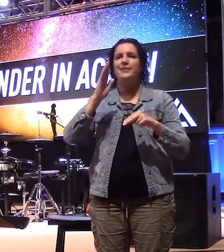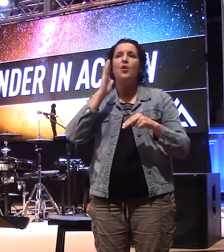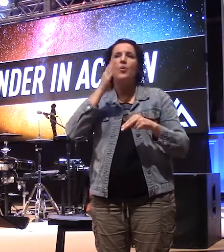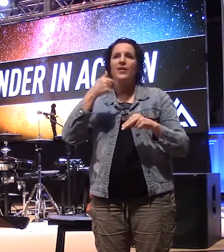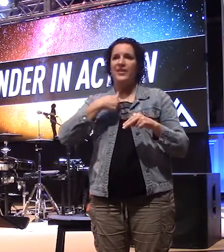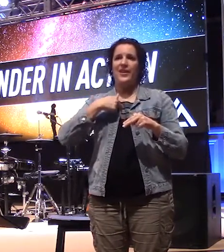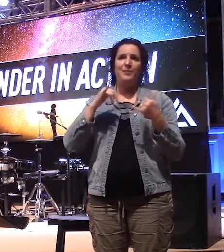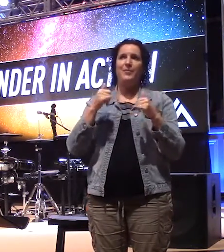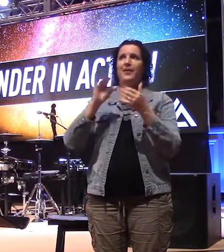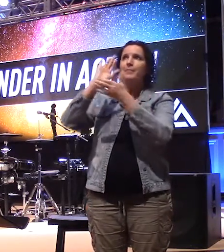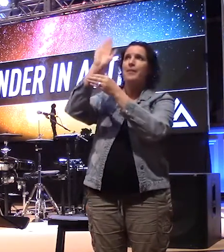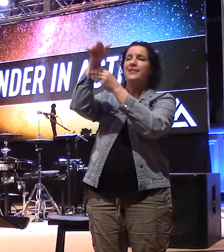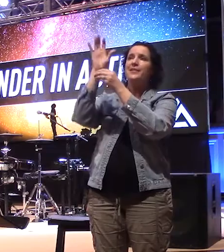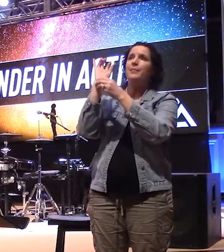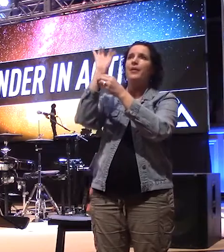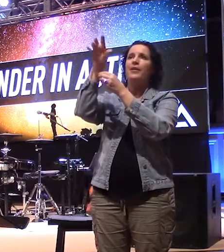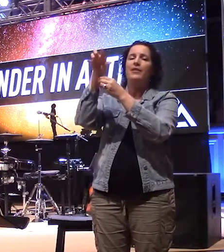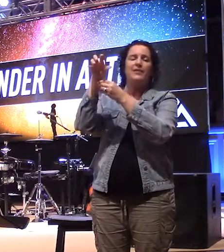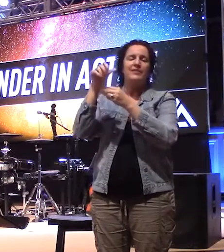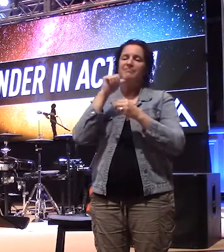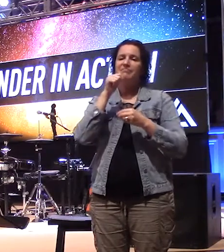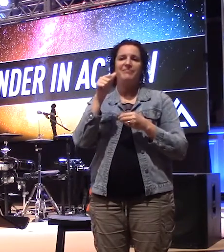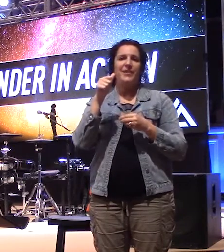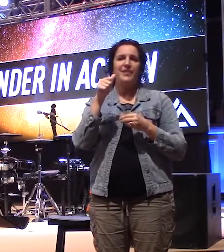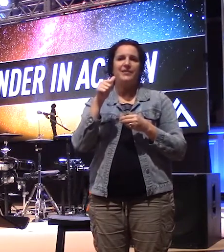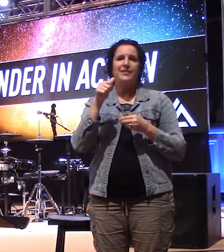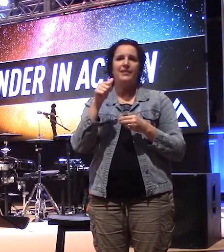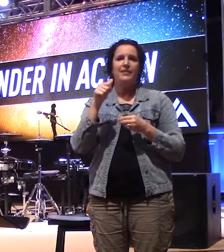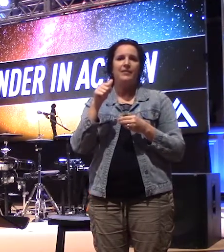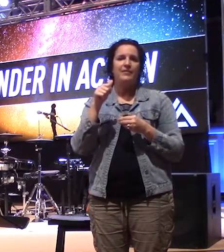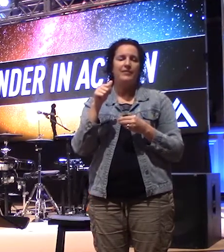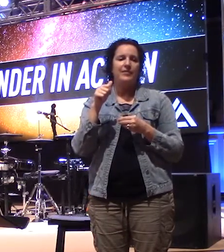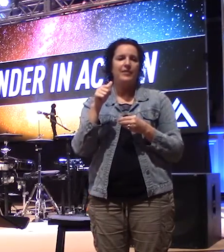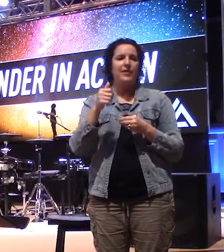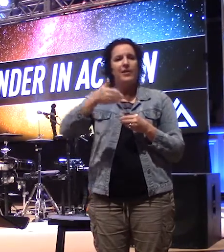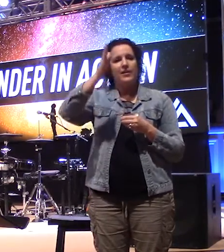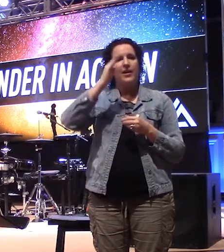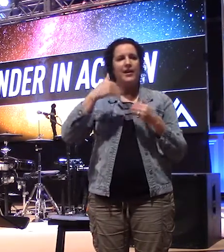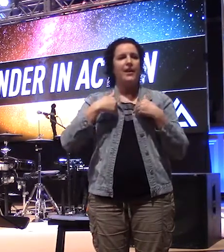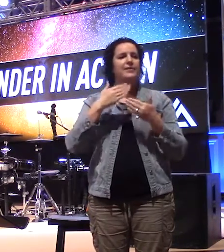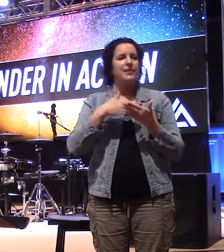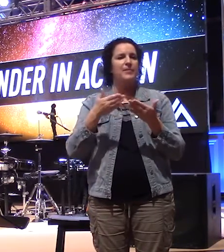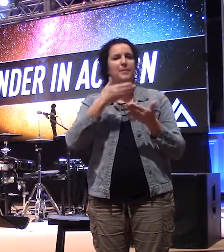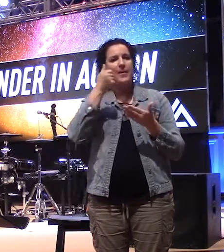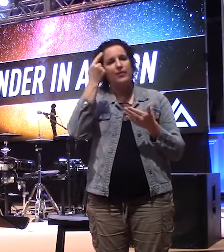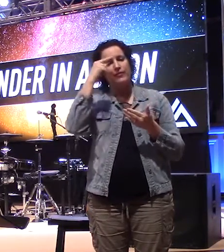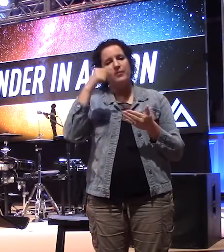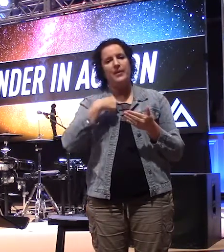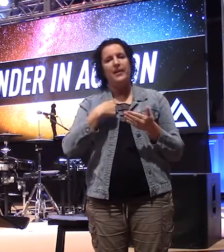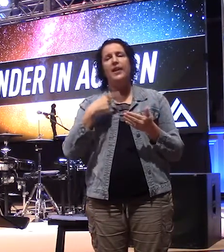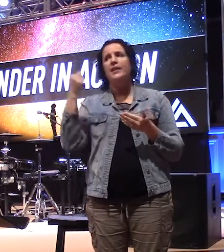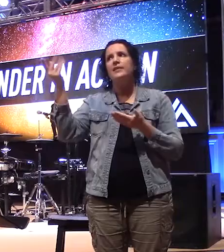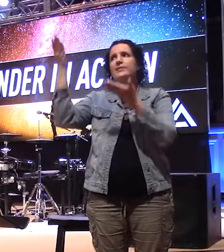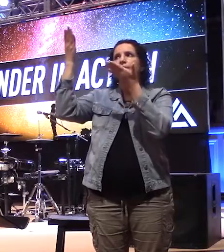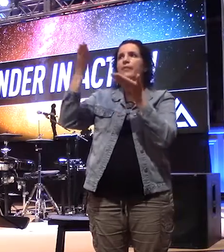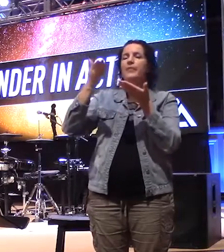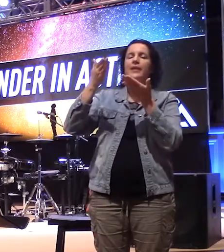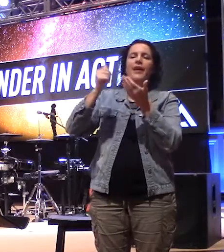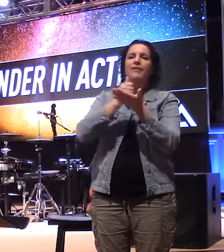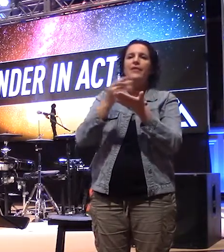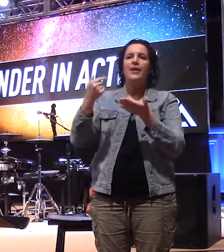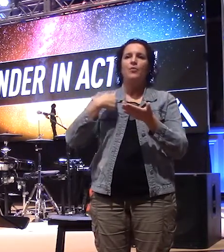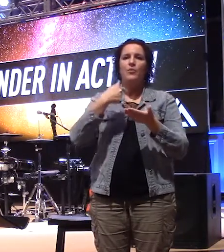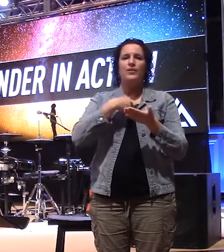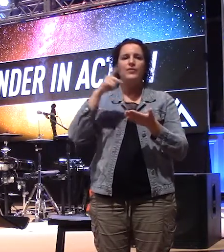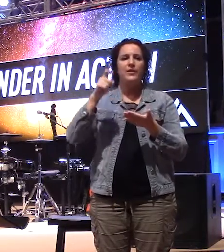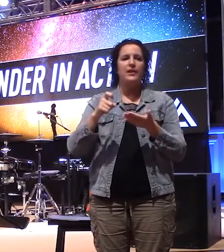wouldn't trade what I'm doing for a basketball coaching job in the nation. God is something better. And God has provided everything Debbie and I have needed to